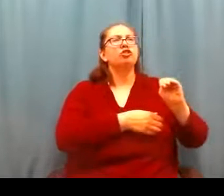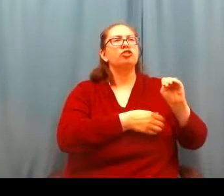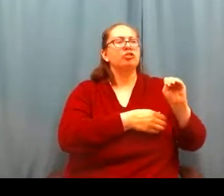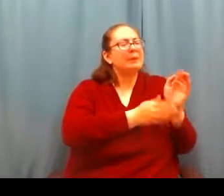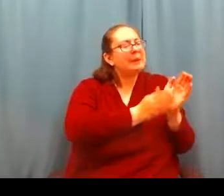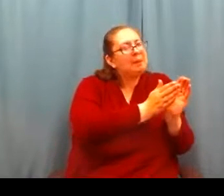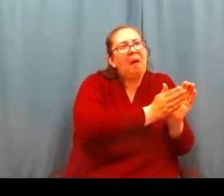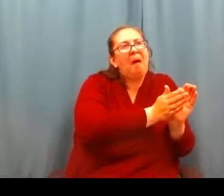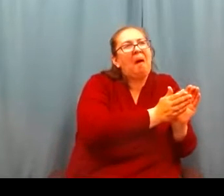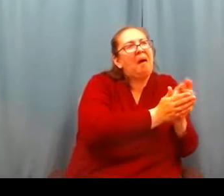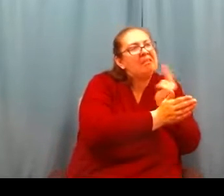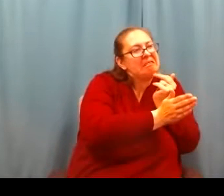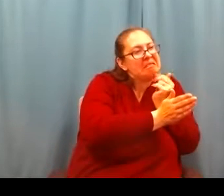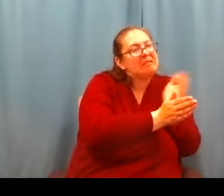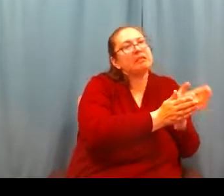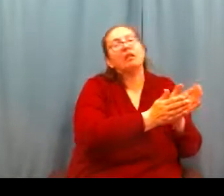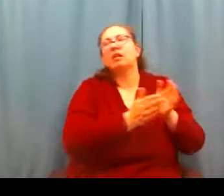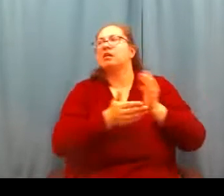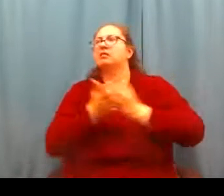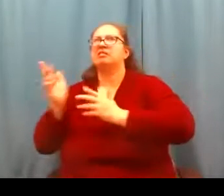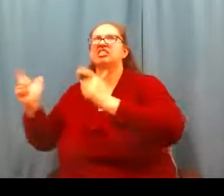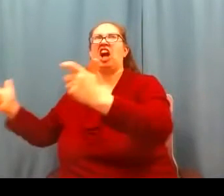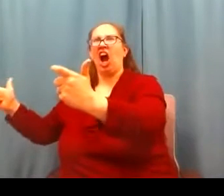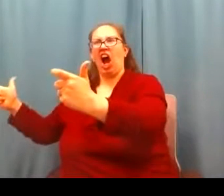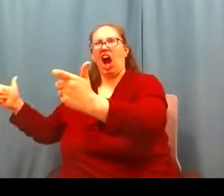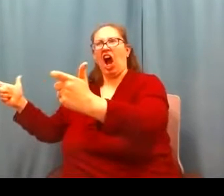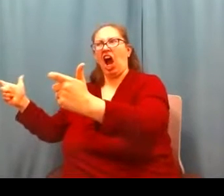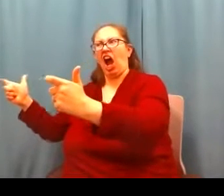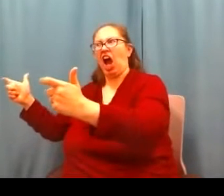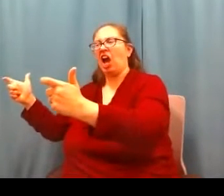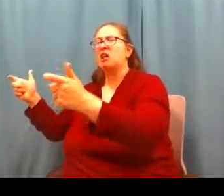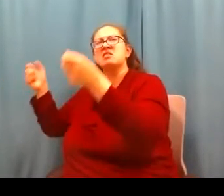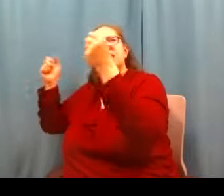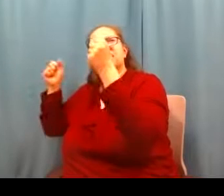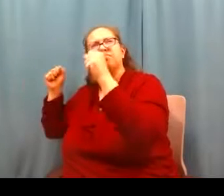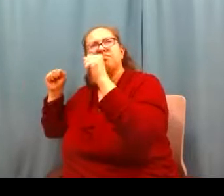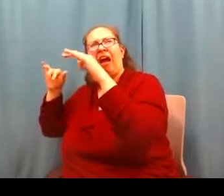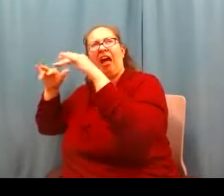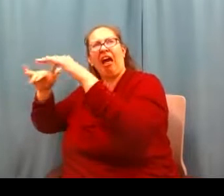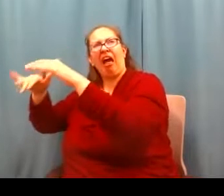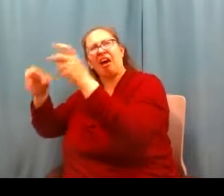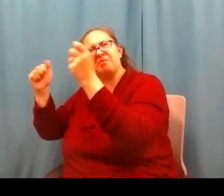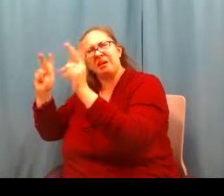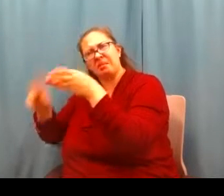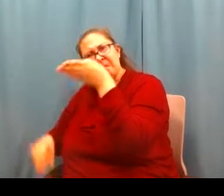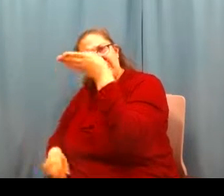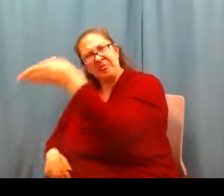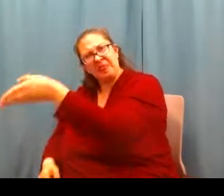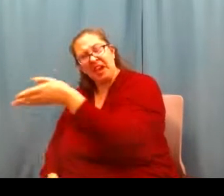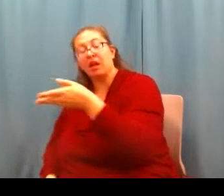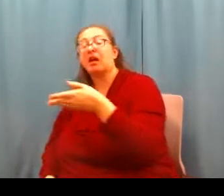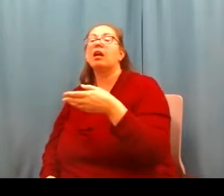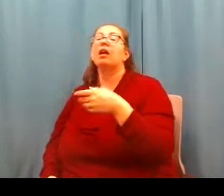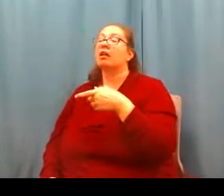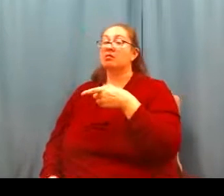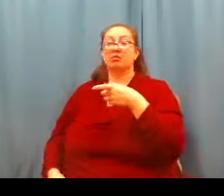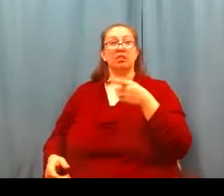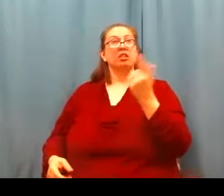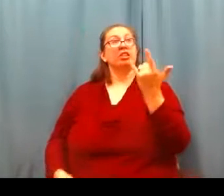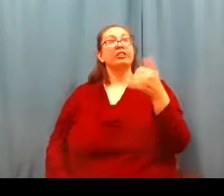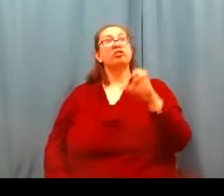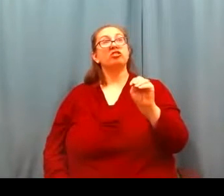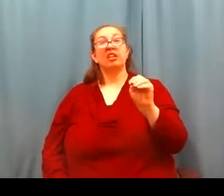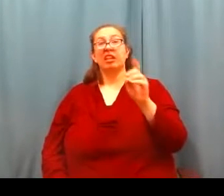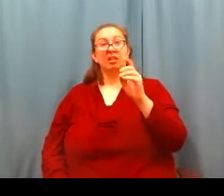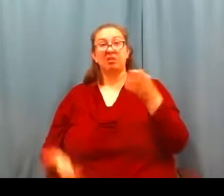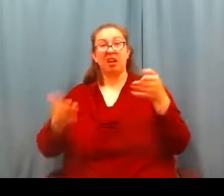big gyms with, dozens and dozens of people in them. So the reason gyms aren't opening is that in general,